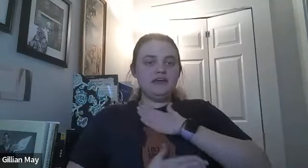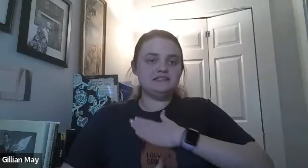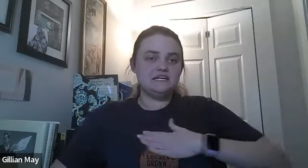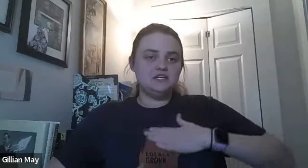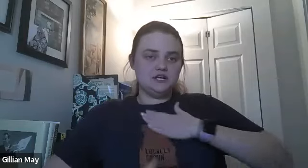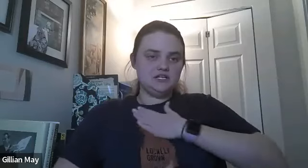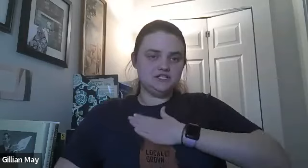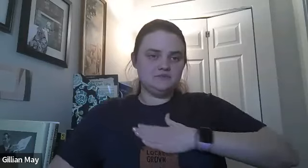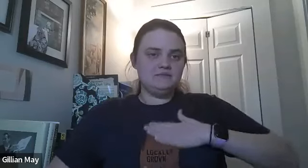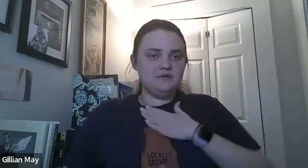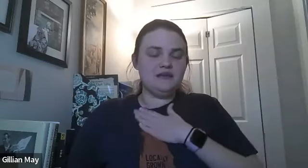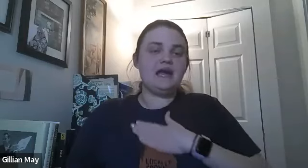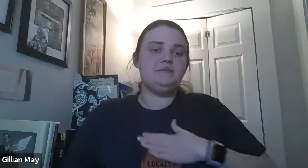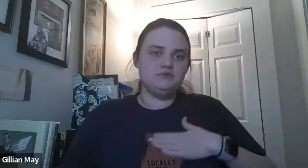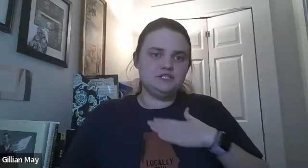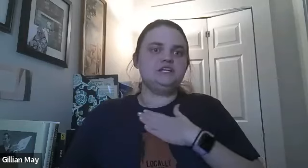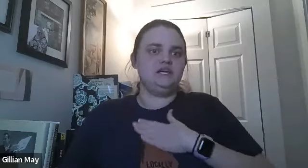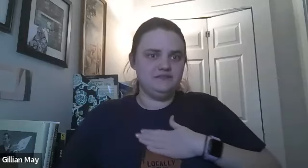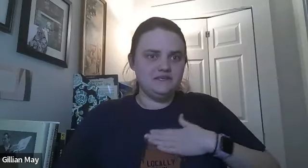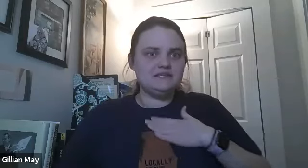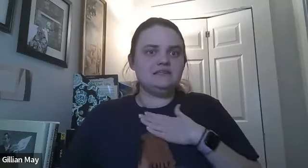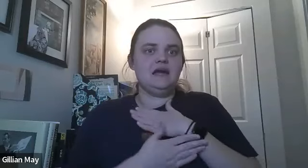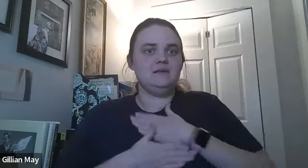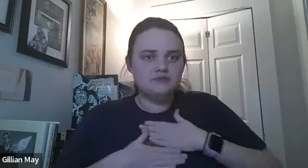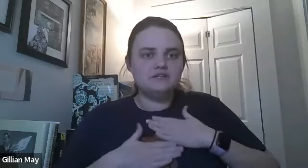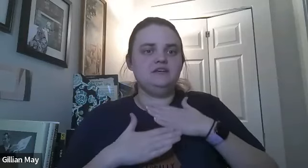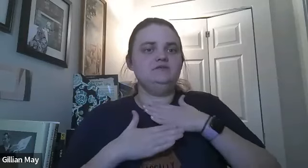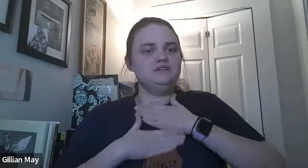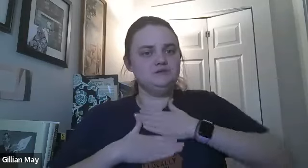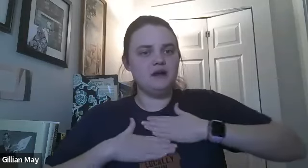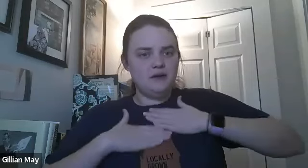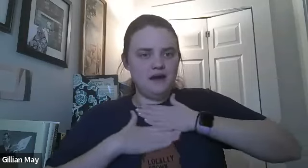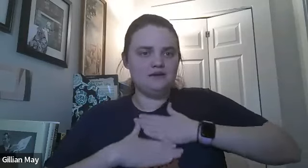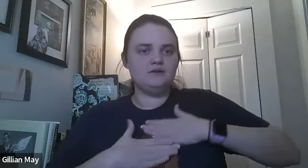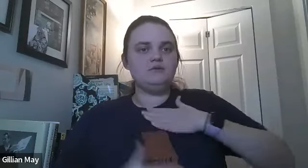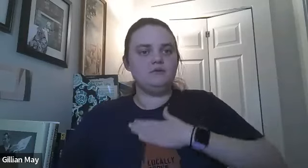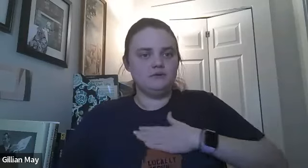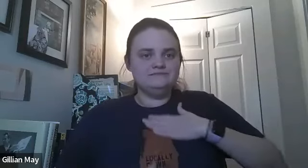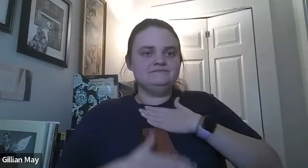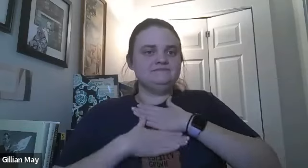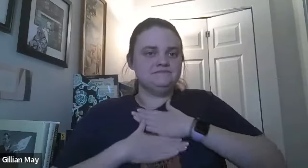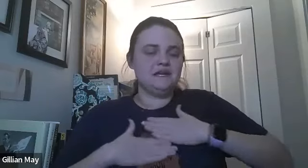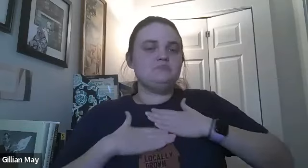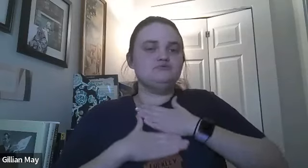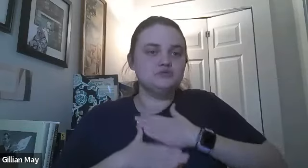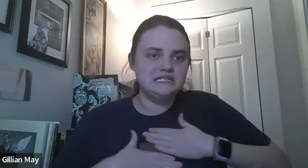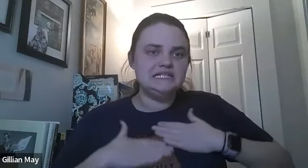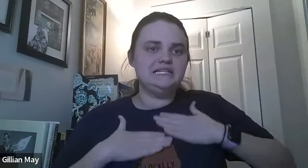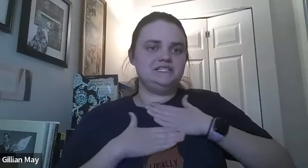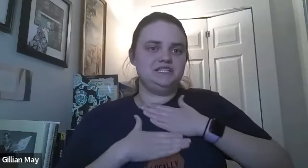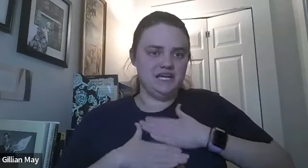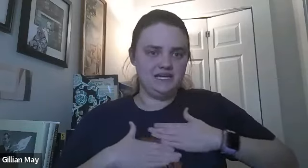hands and you're going to just make both. Like, I appreciate this. Like, you can do it up higher or like